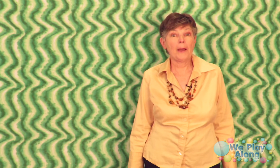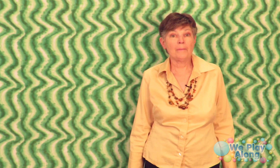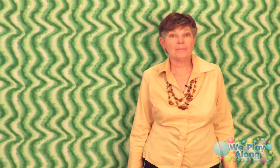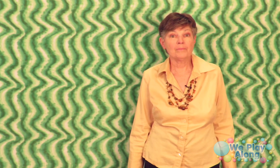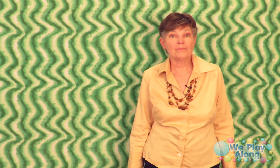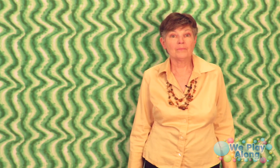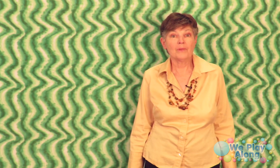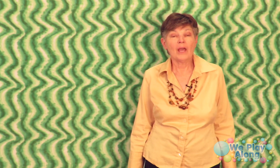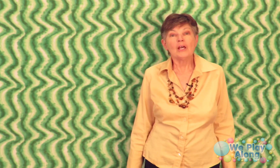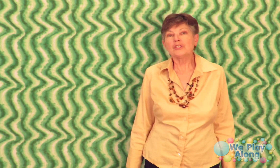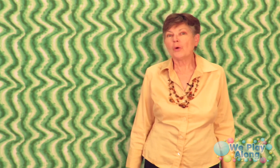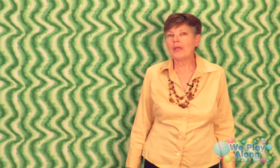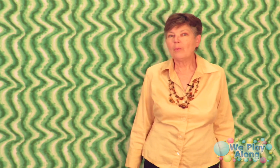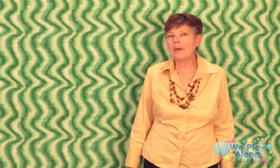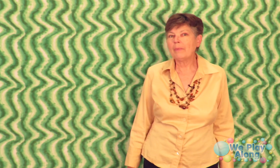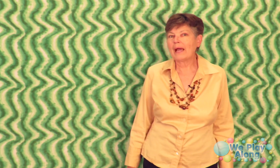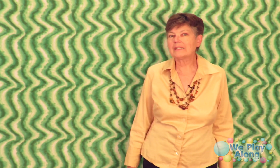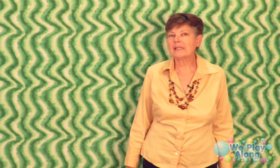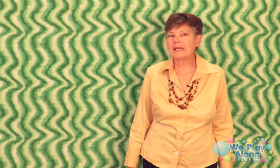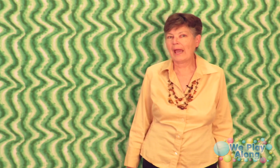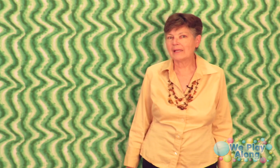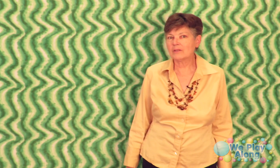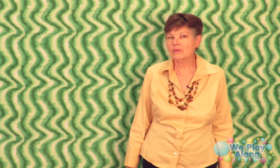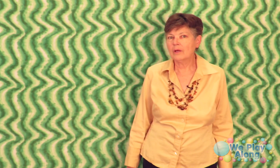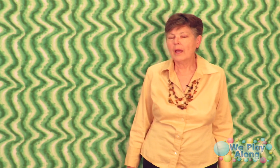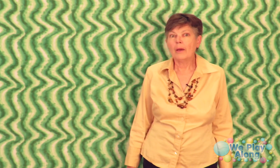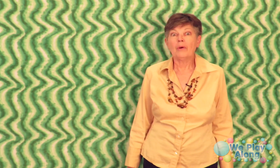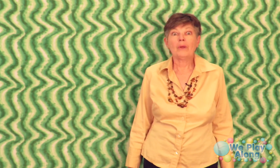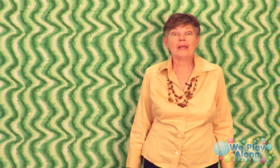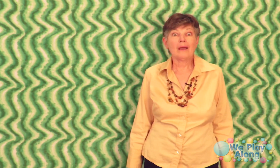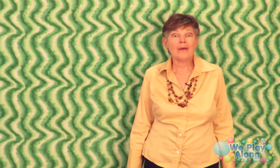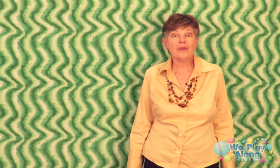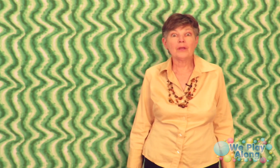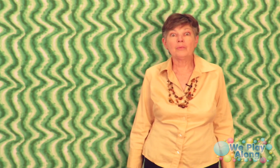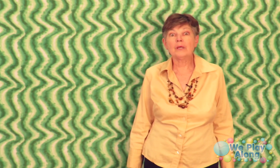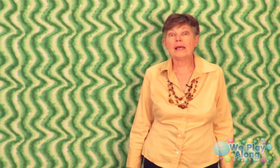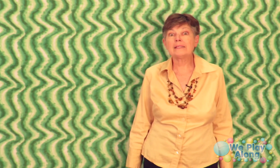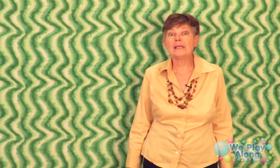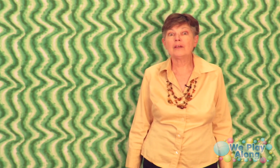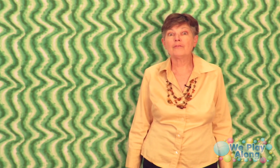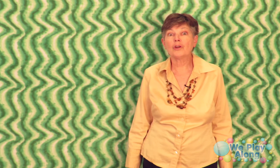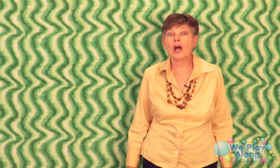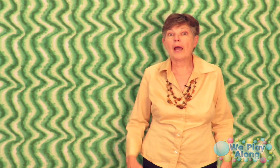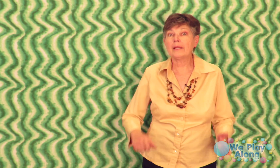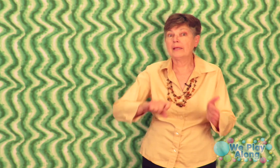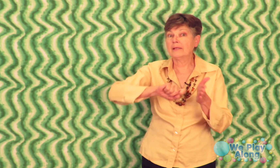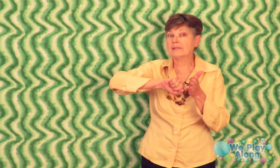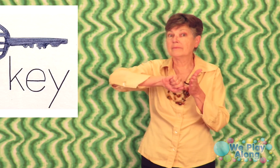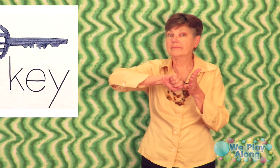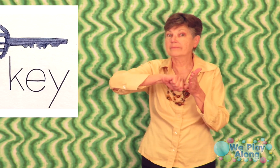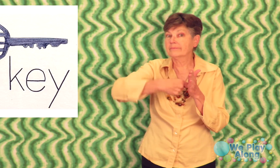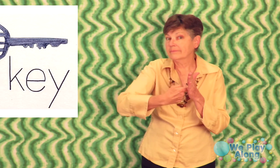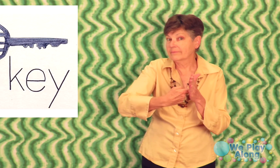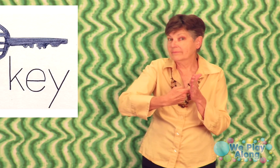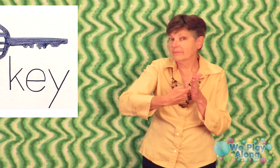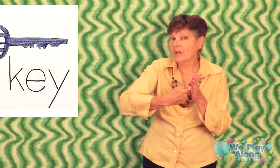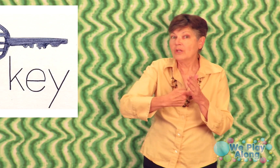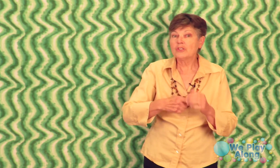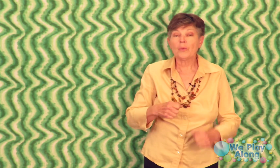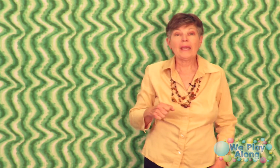come. So he went back to the castle, but when he got there, he realized he had forgotten his... So he